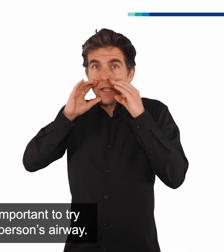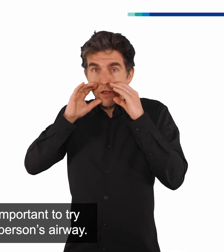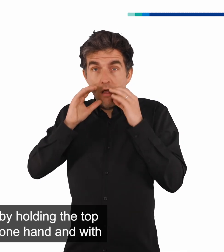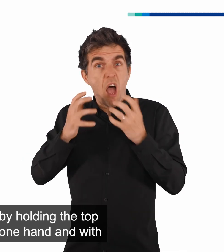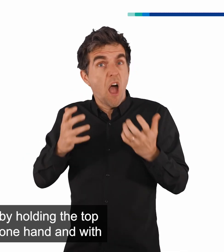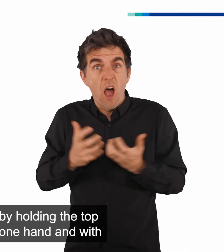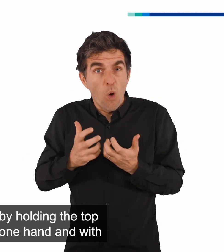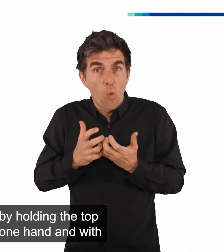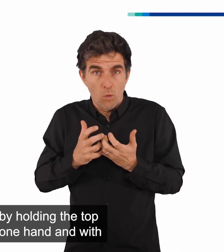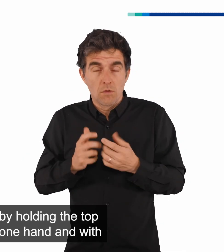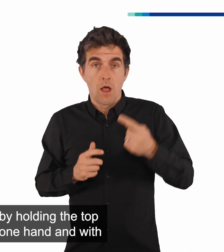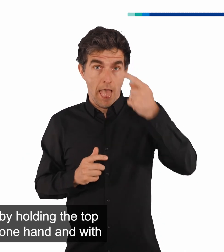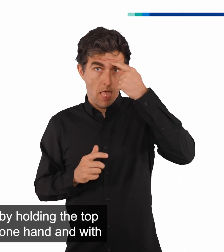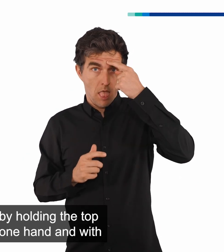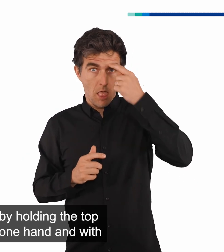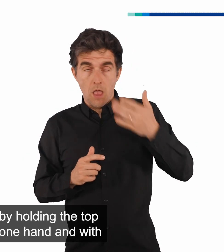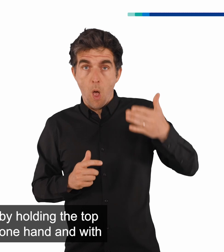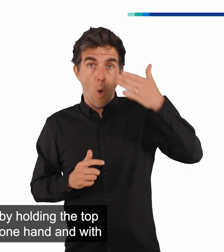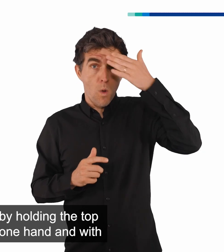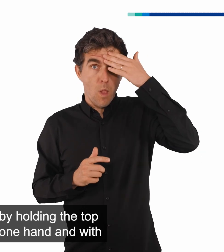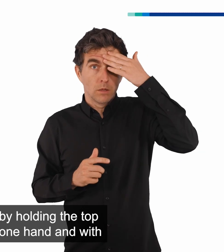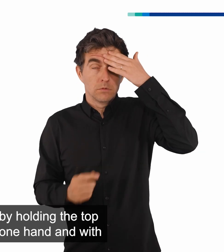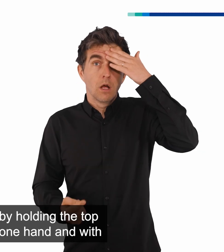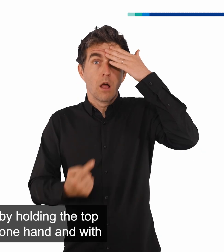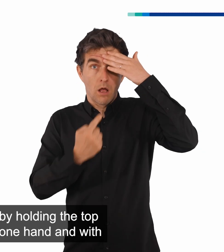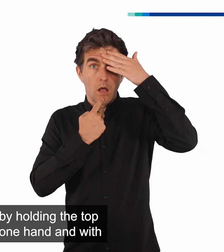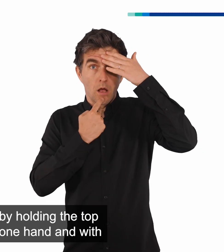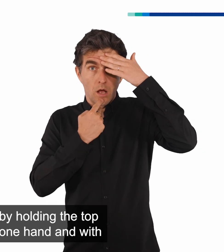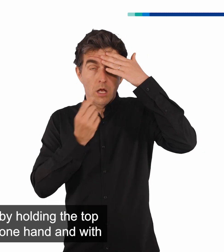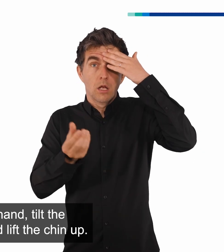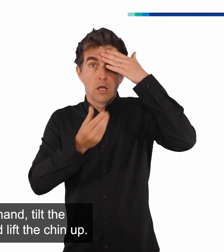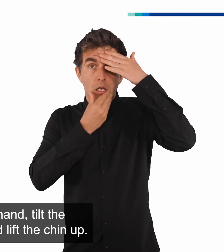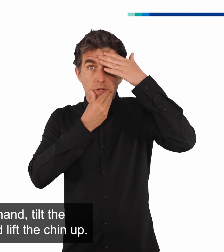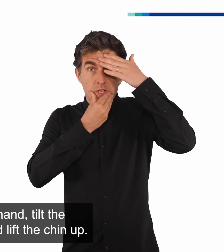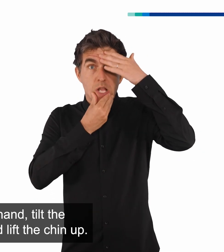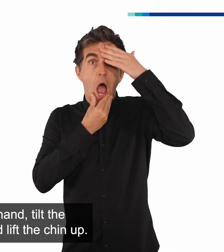one hand, and with the other hand, tilt the head back and lift the chin up.